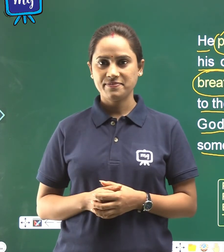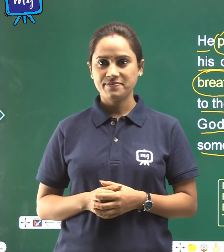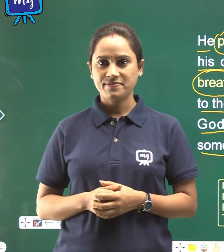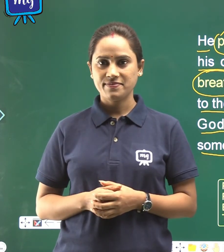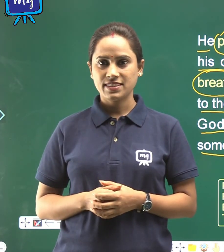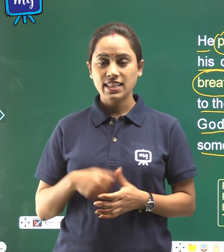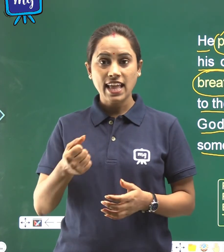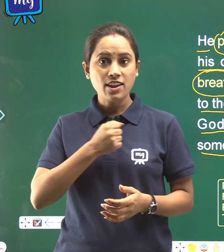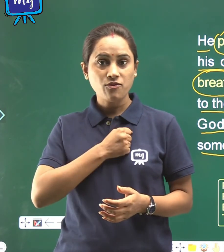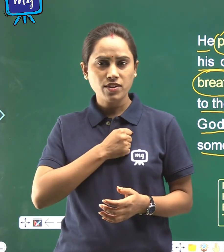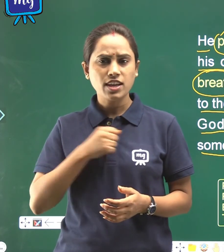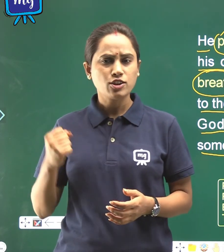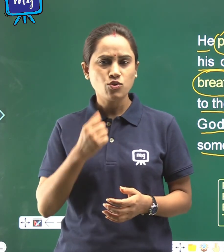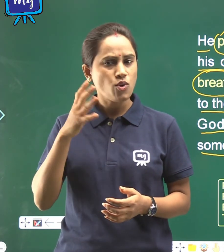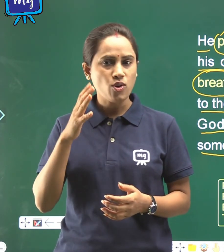that we should not